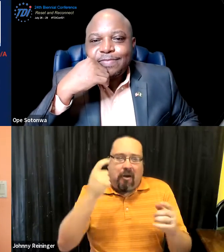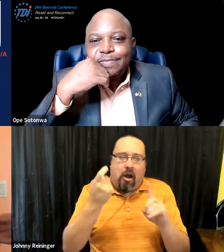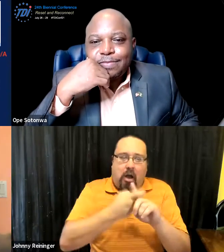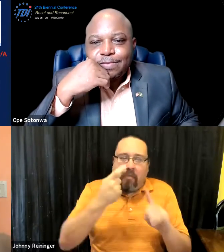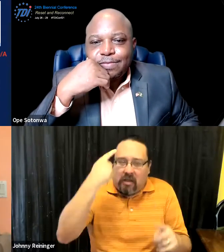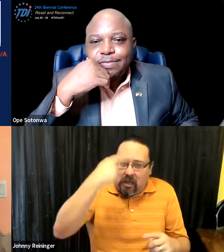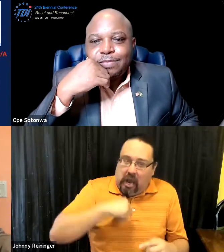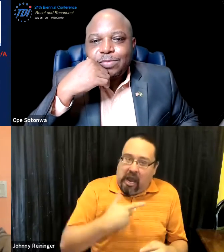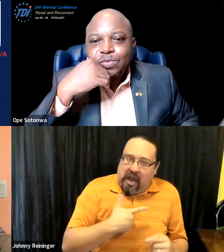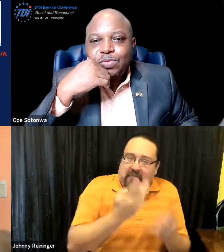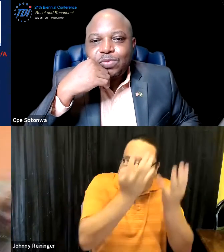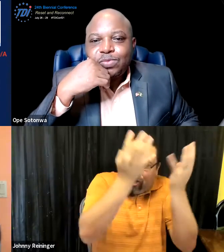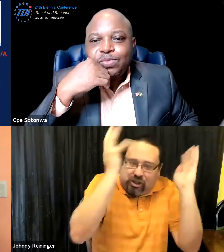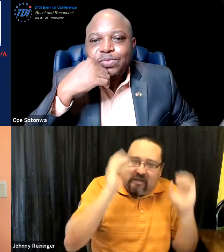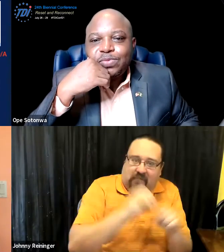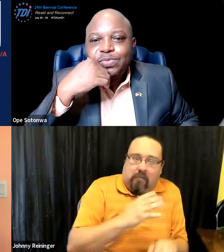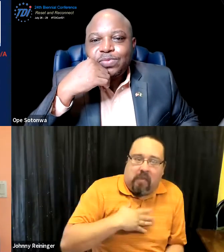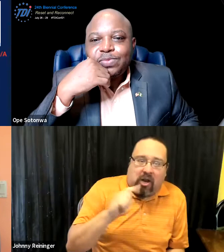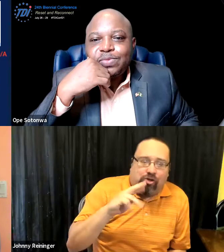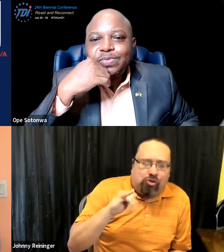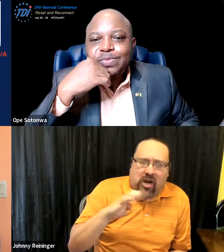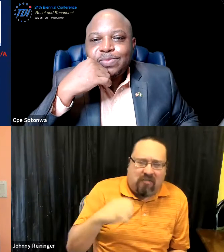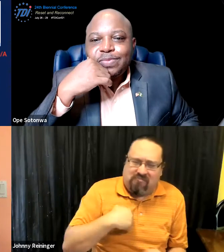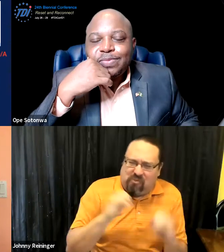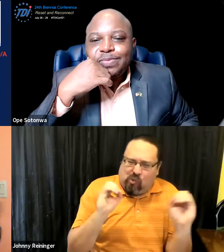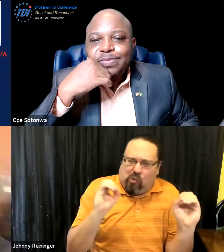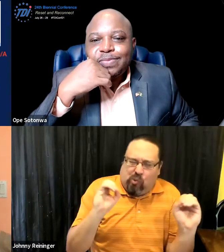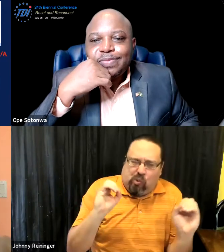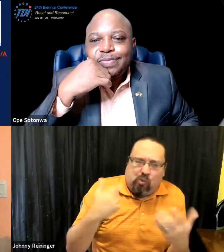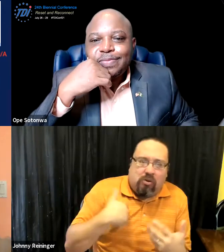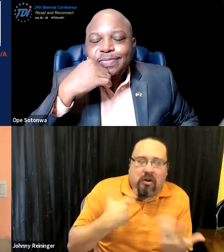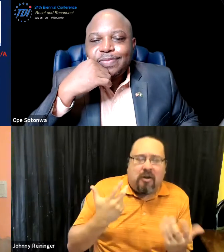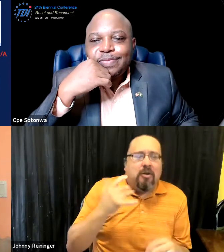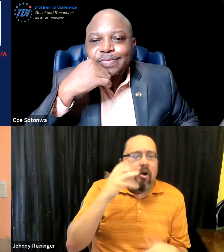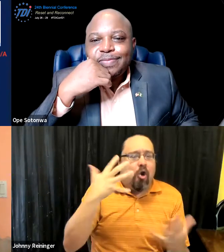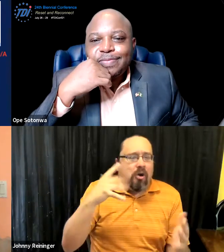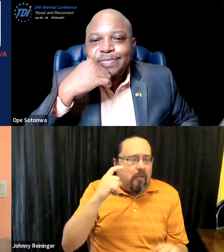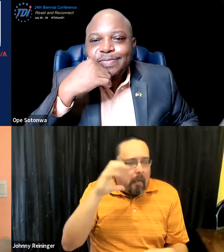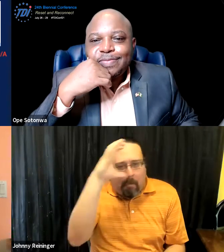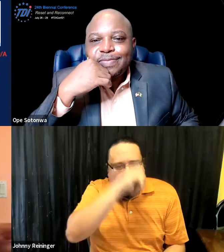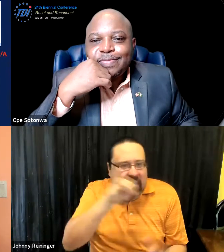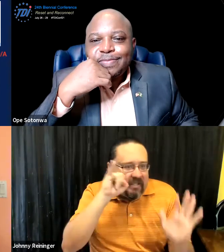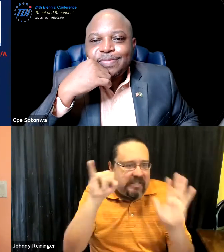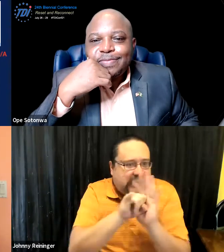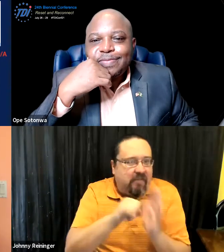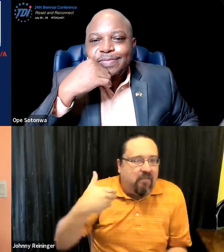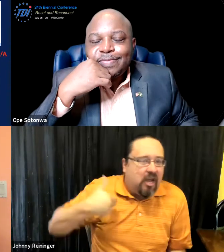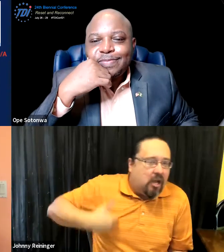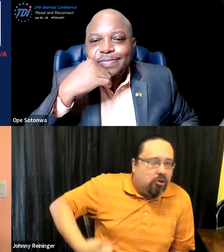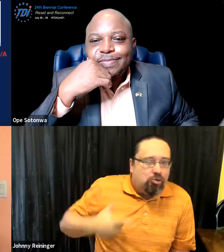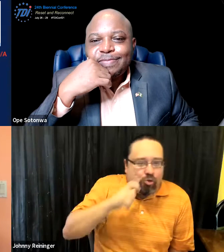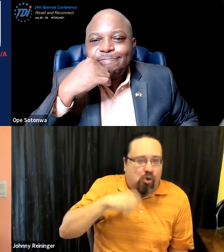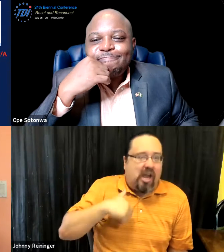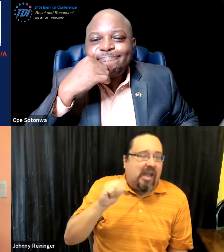Indian, okay. They automatically think that I have a chief in my tribe, which for my tribe specifically, we don't have